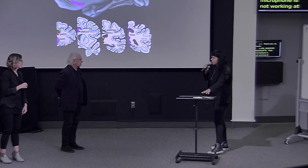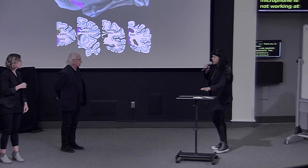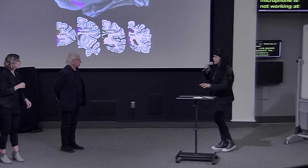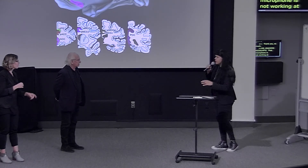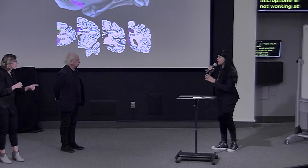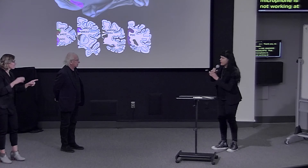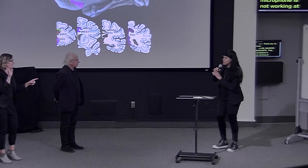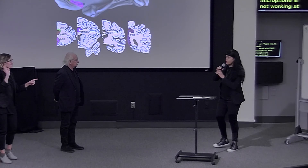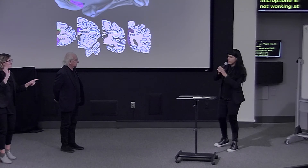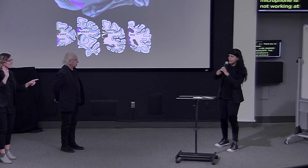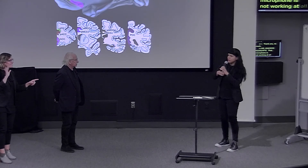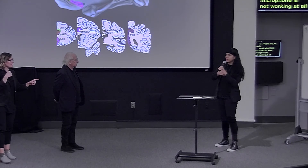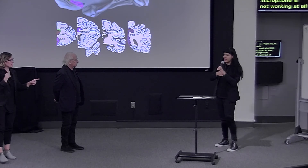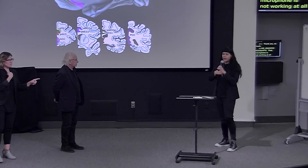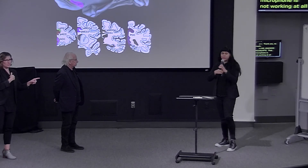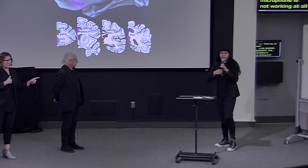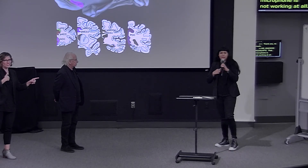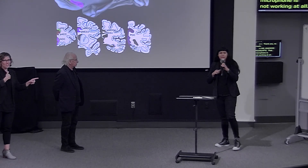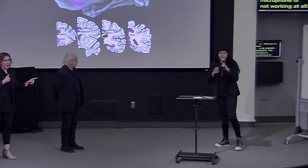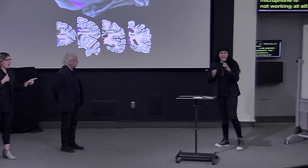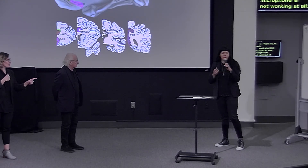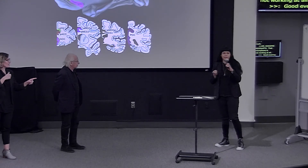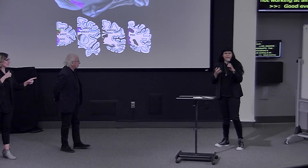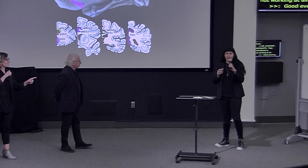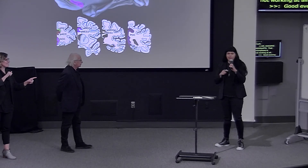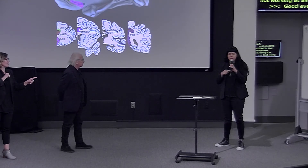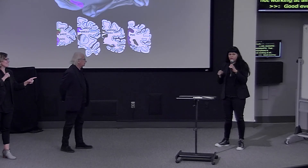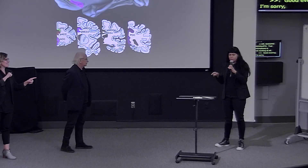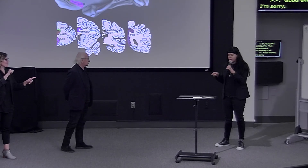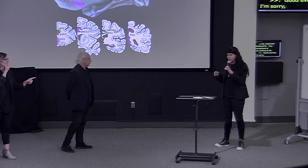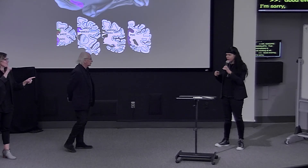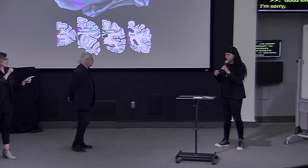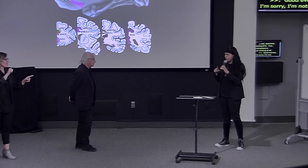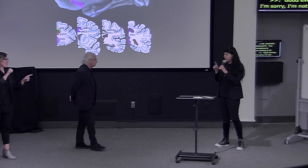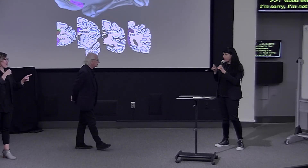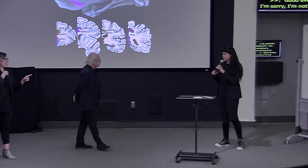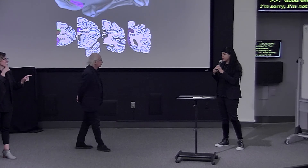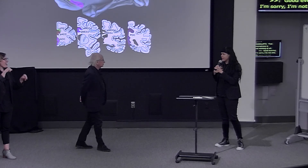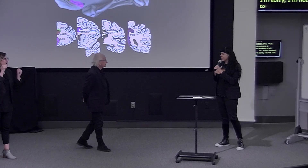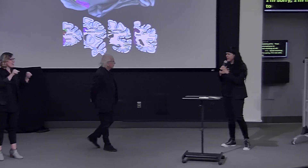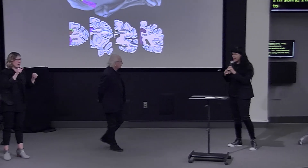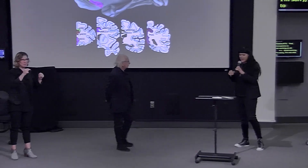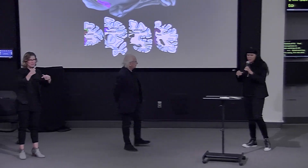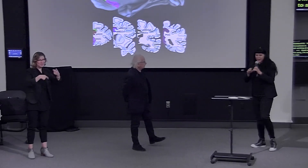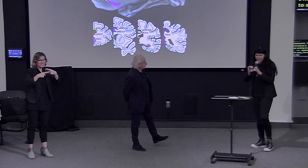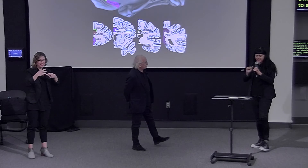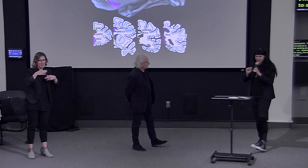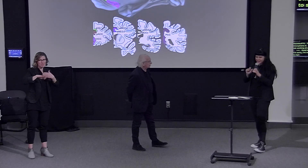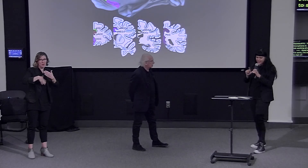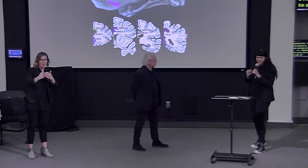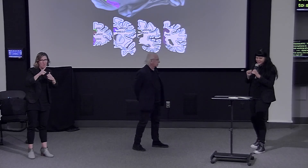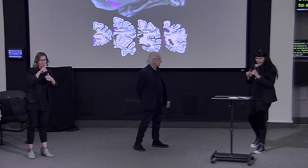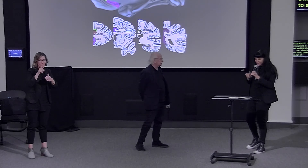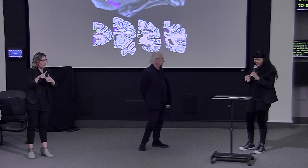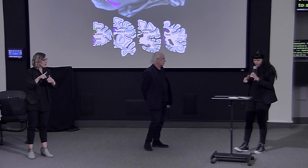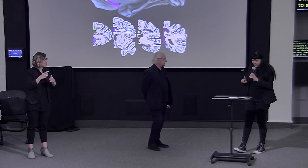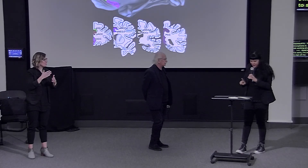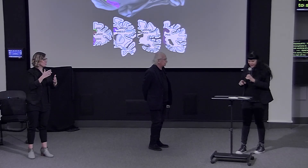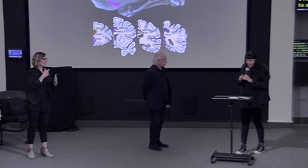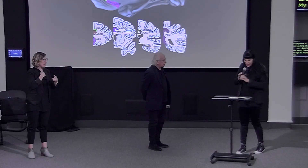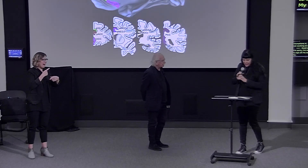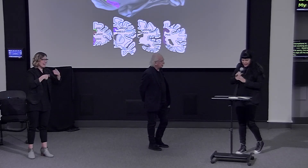Good evening. I'm sorry I'm not able to sign all my question. My ASL is not